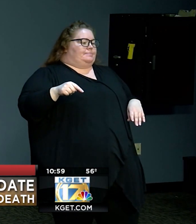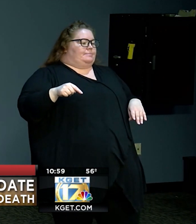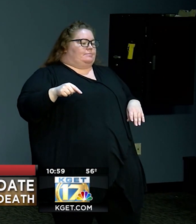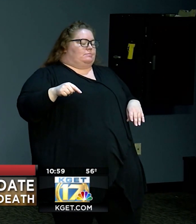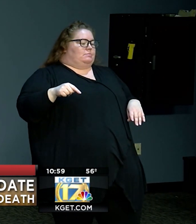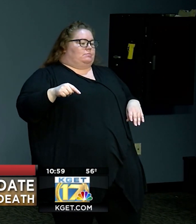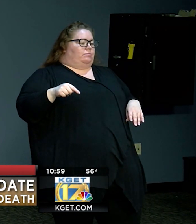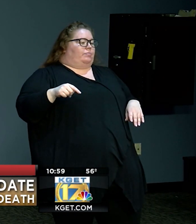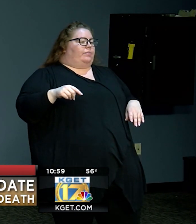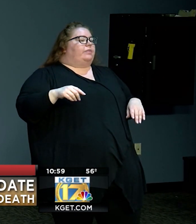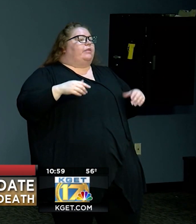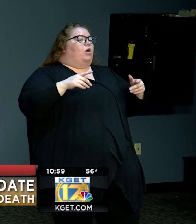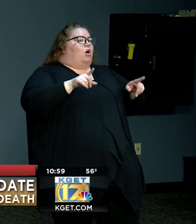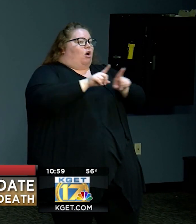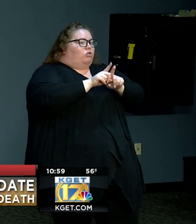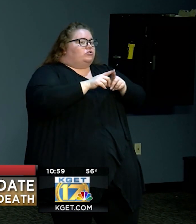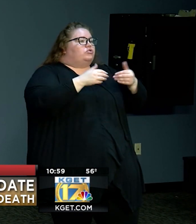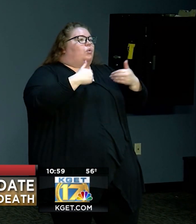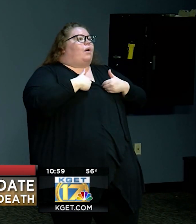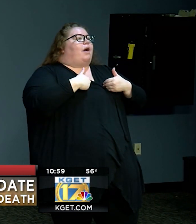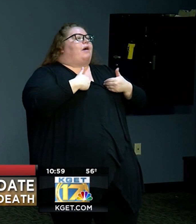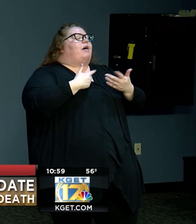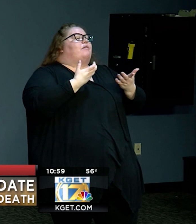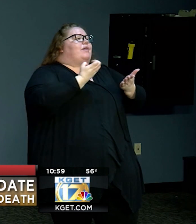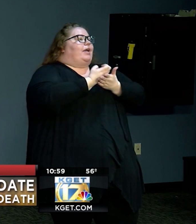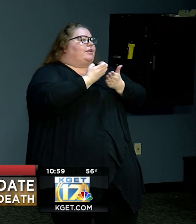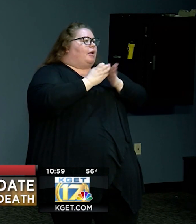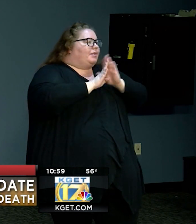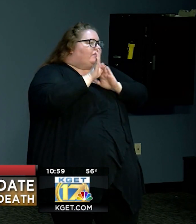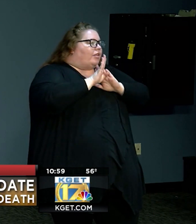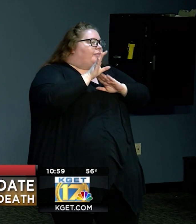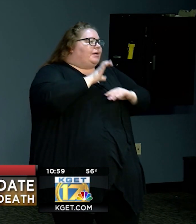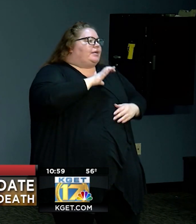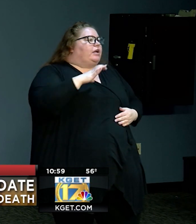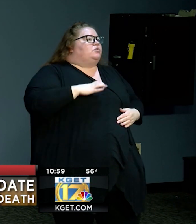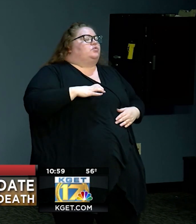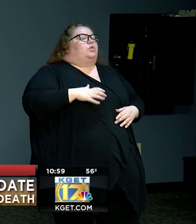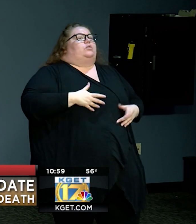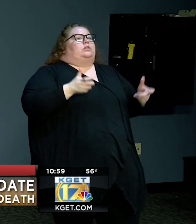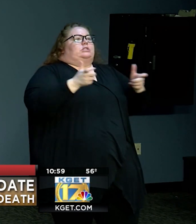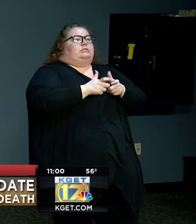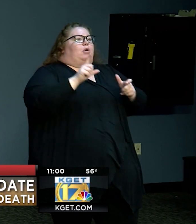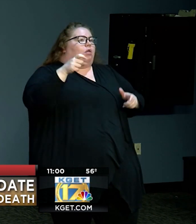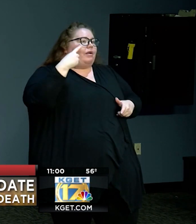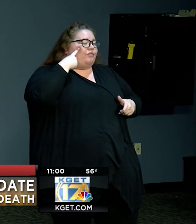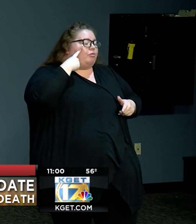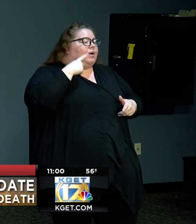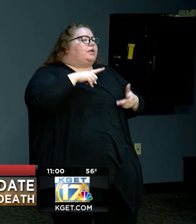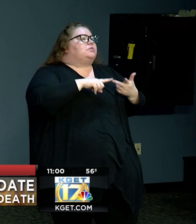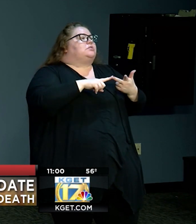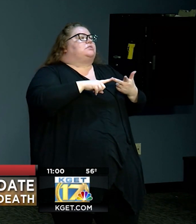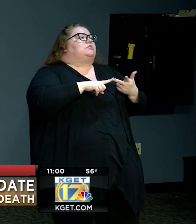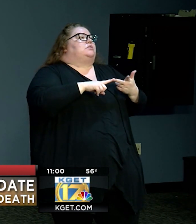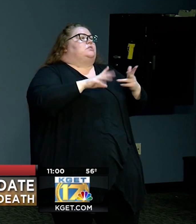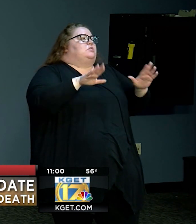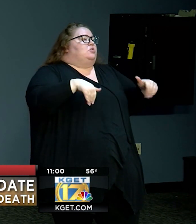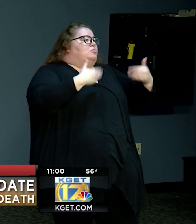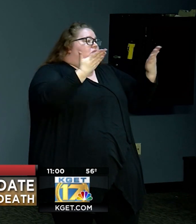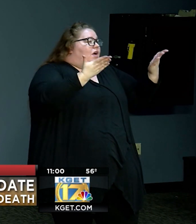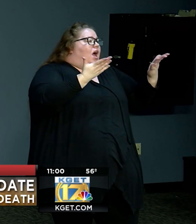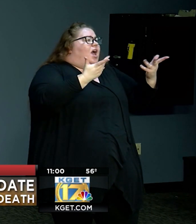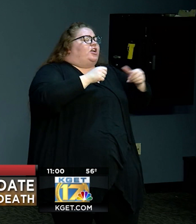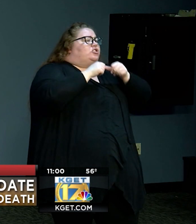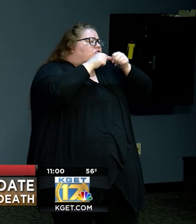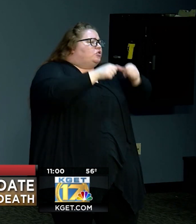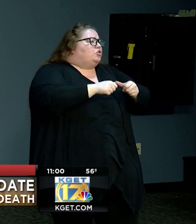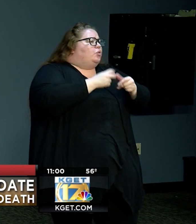by economic development councils, by the federal government and the Small Business Administration to provide a business continuity loan.